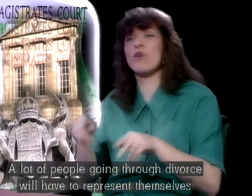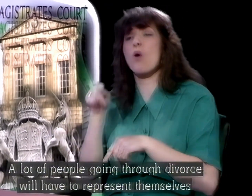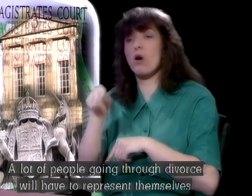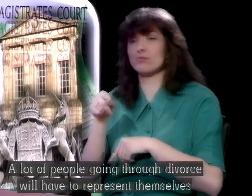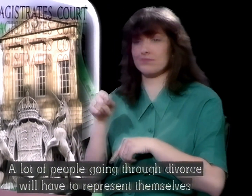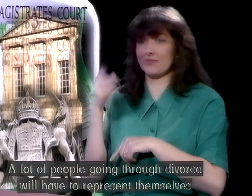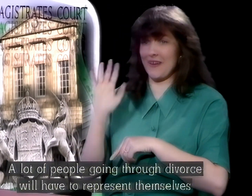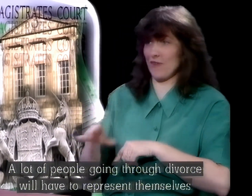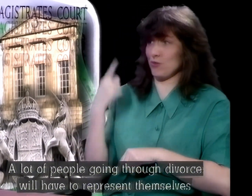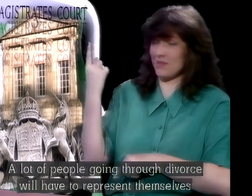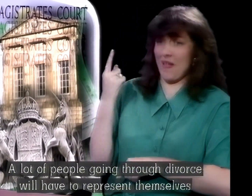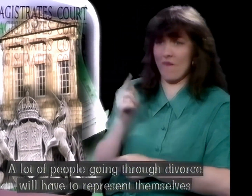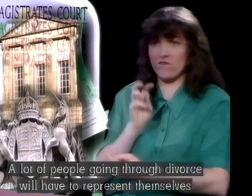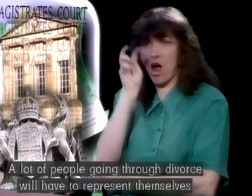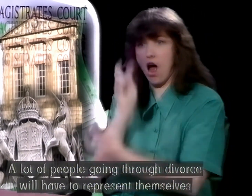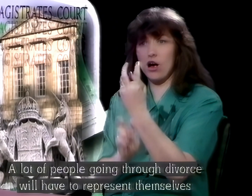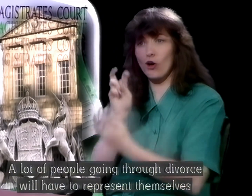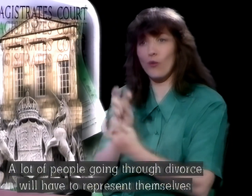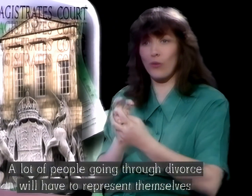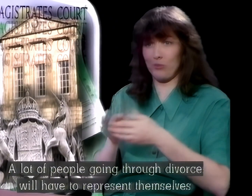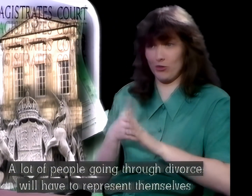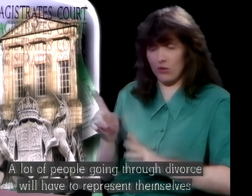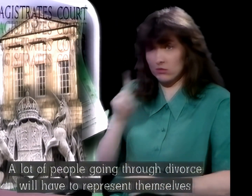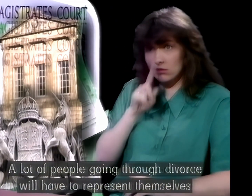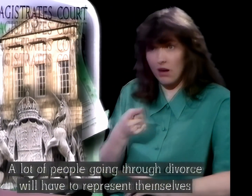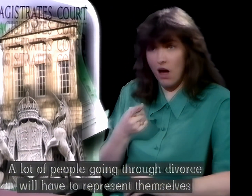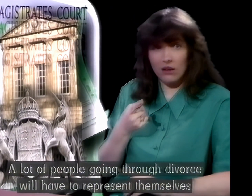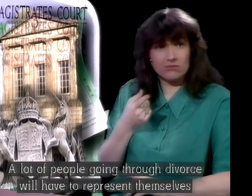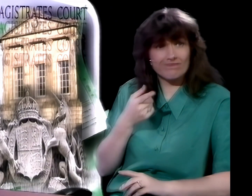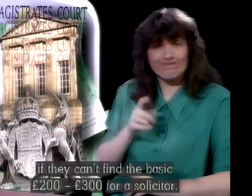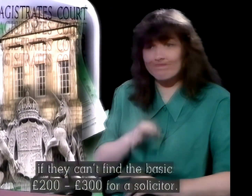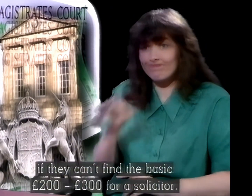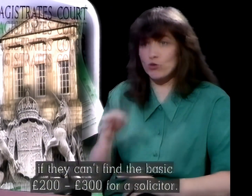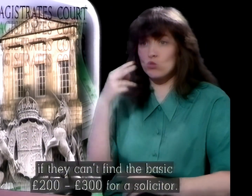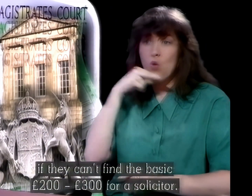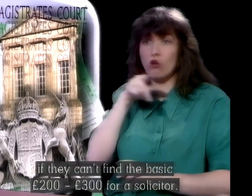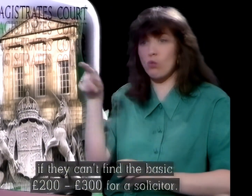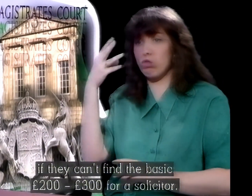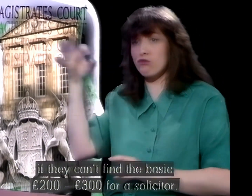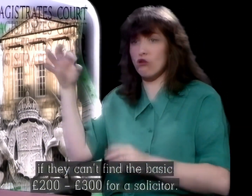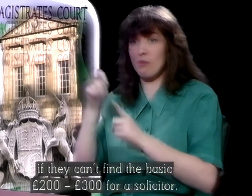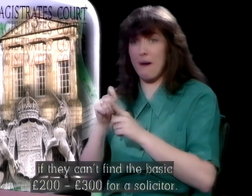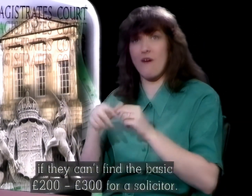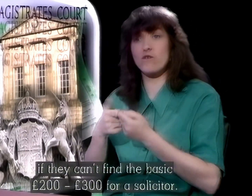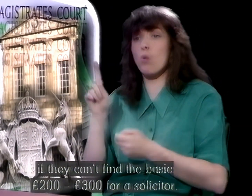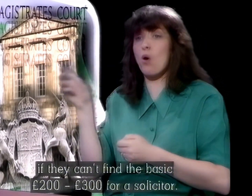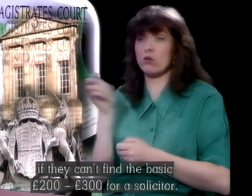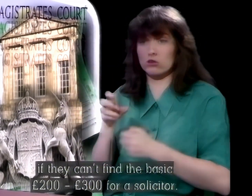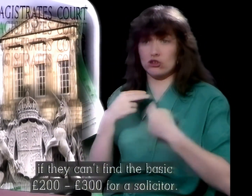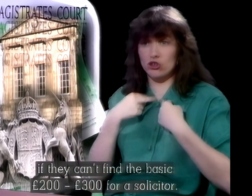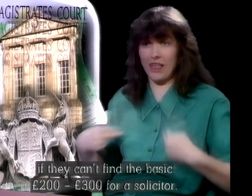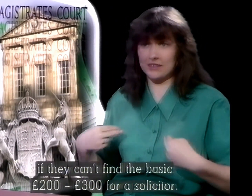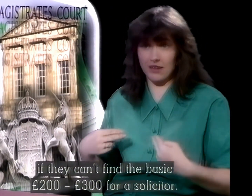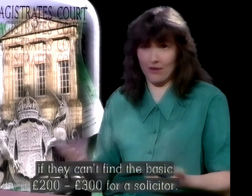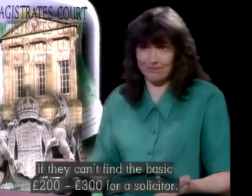divorce will have to try and represent themselves if they can't find the basic £200 or £300 for a